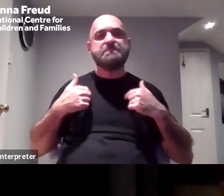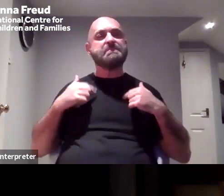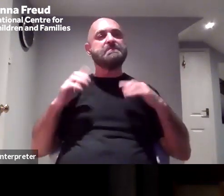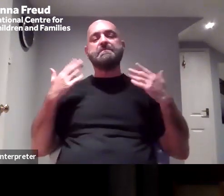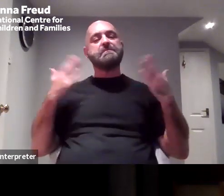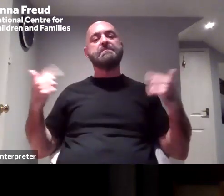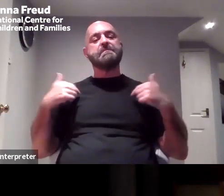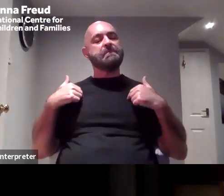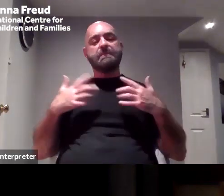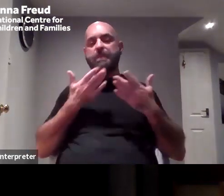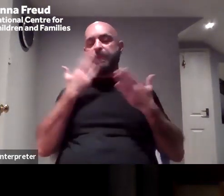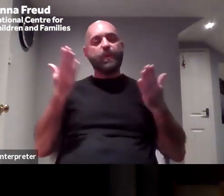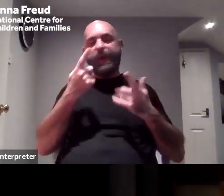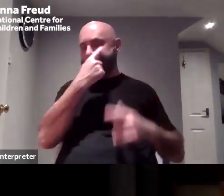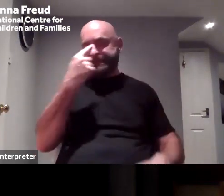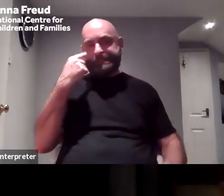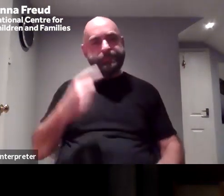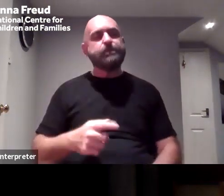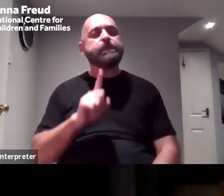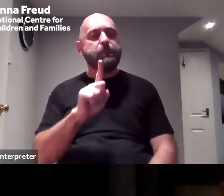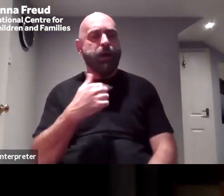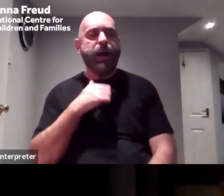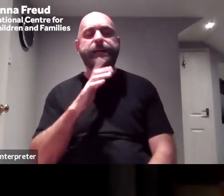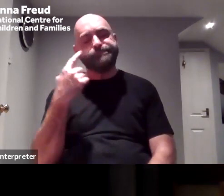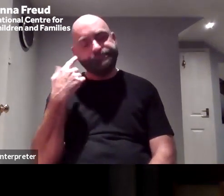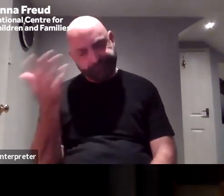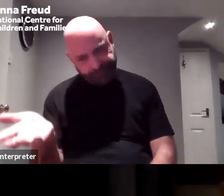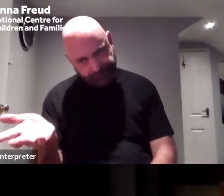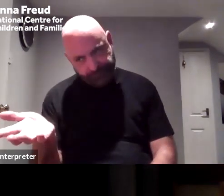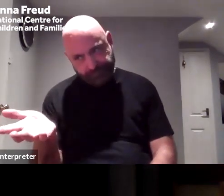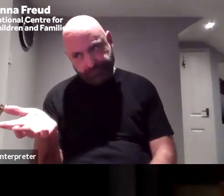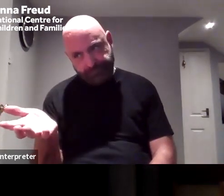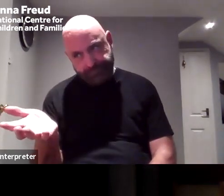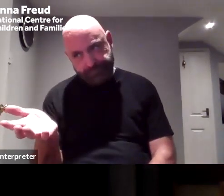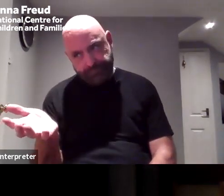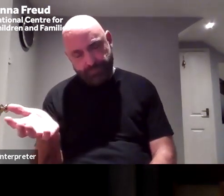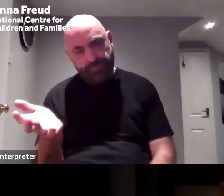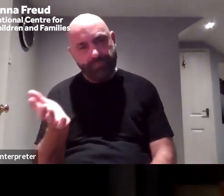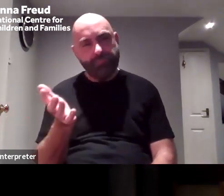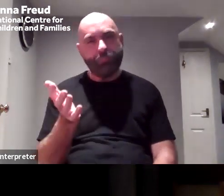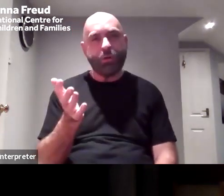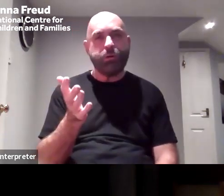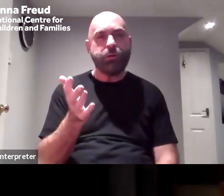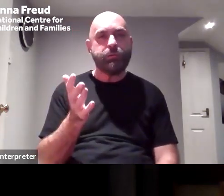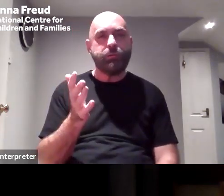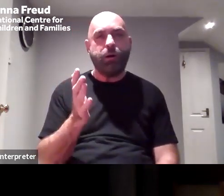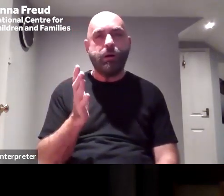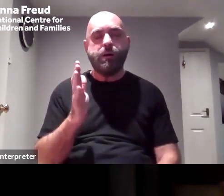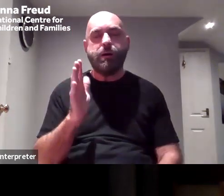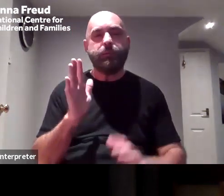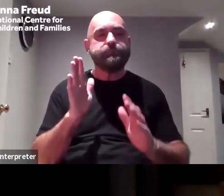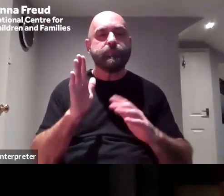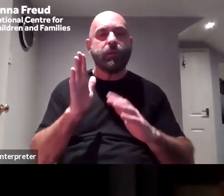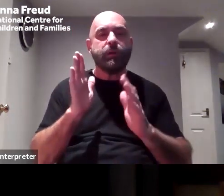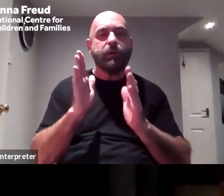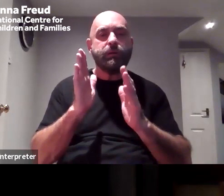I don't. And I suspect that at some point, touching physical presence is